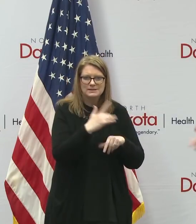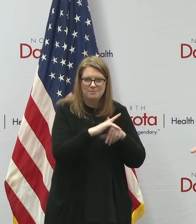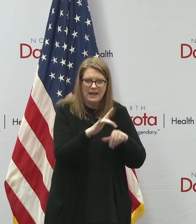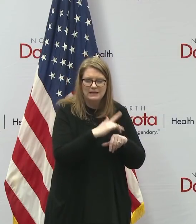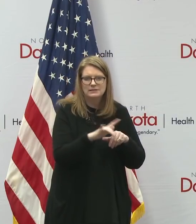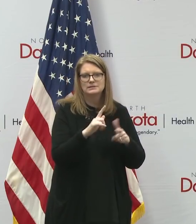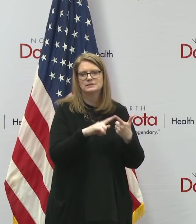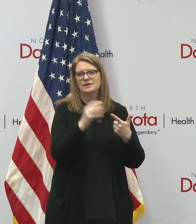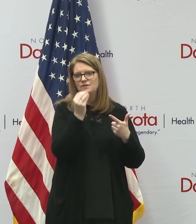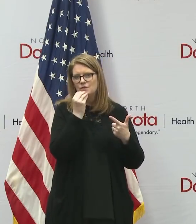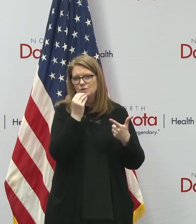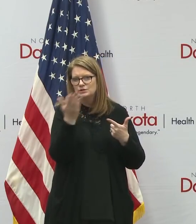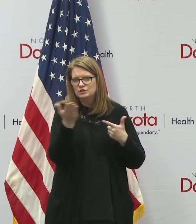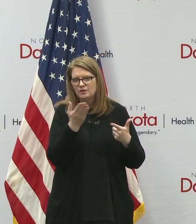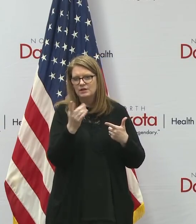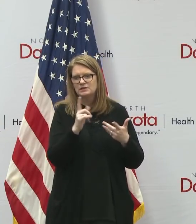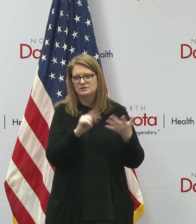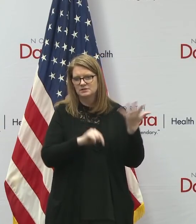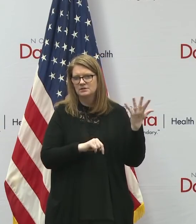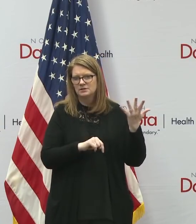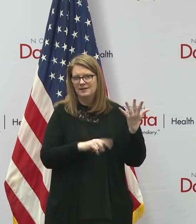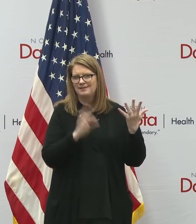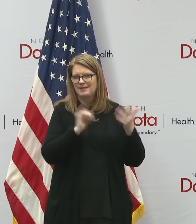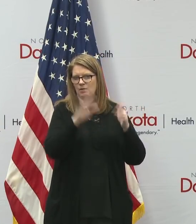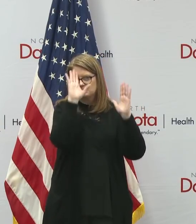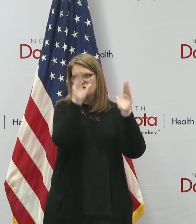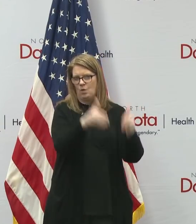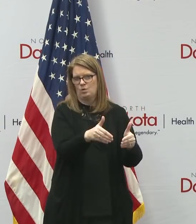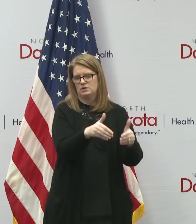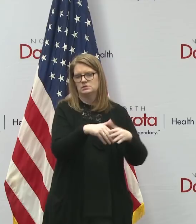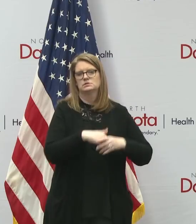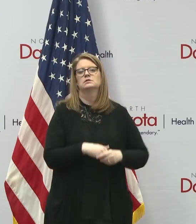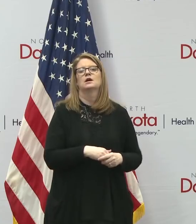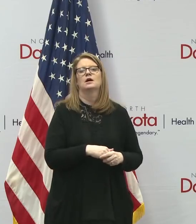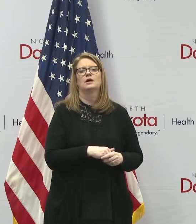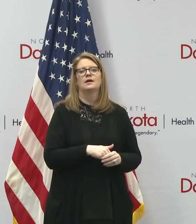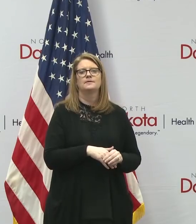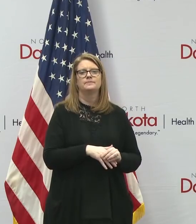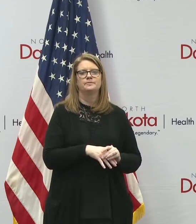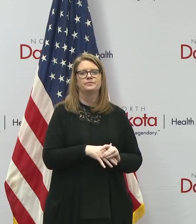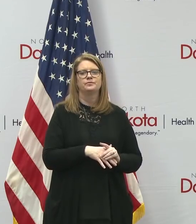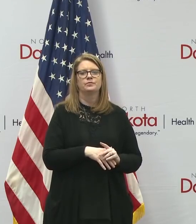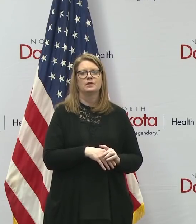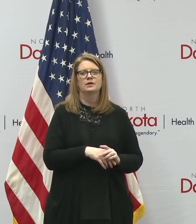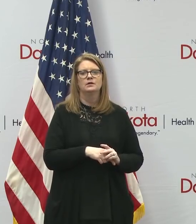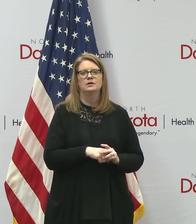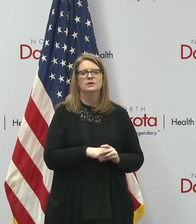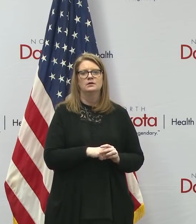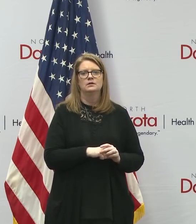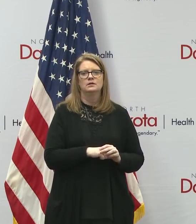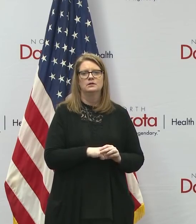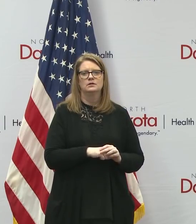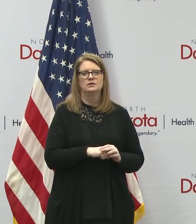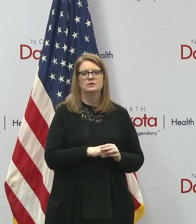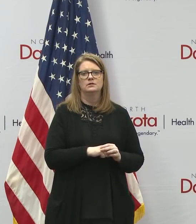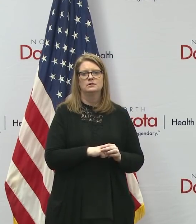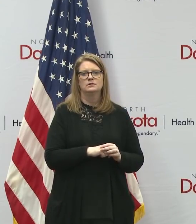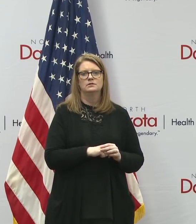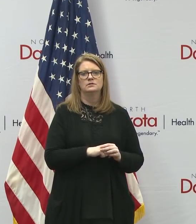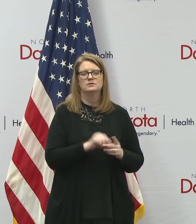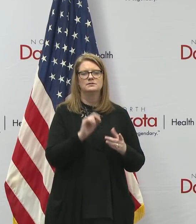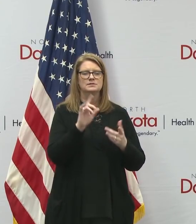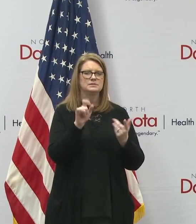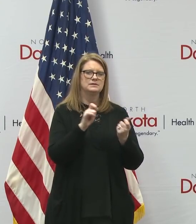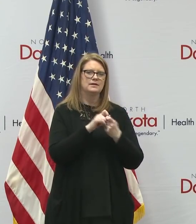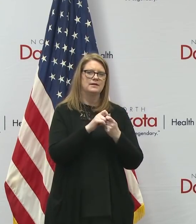the food service, that was kind of the focus. And there's certain value in having